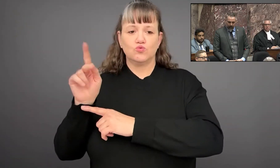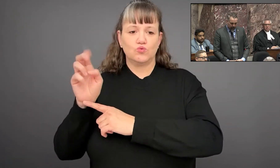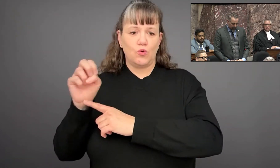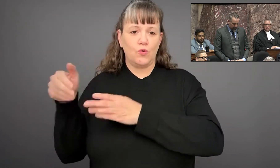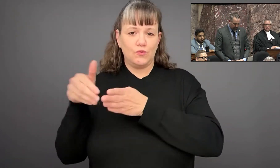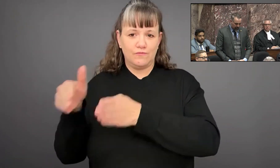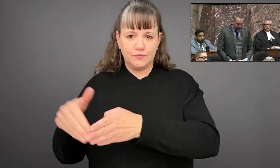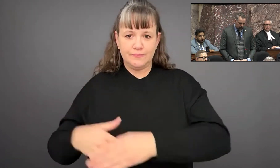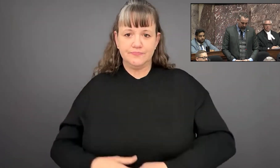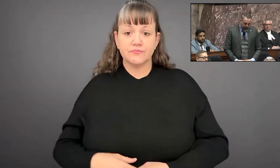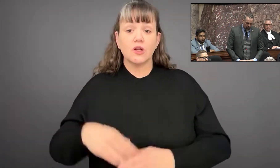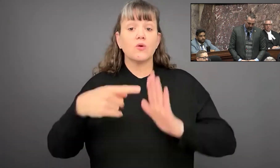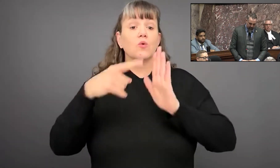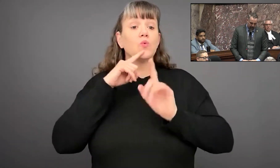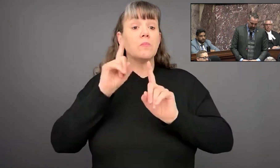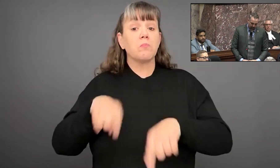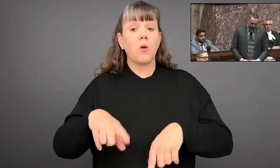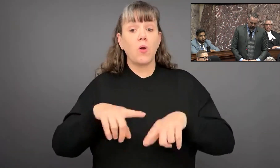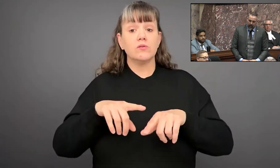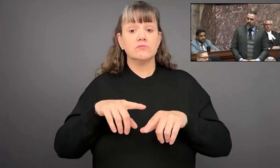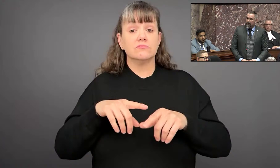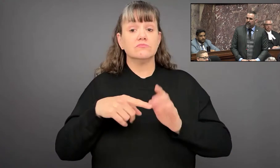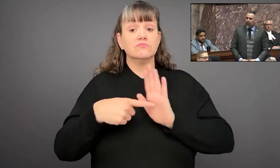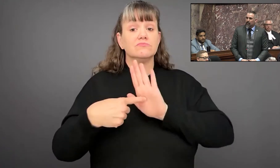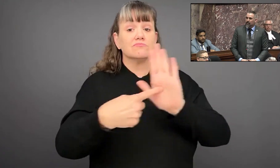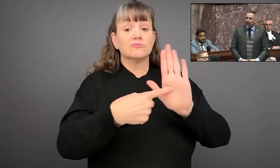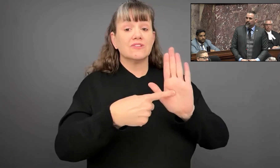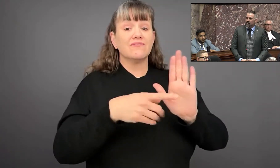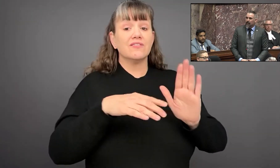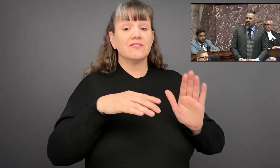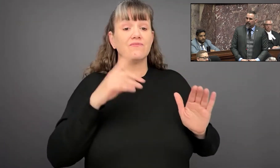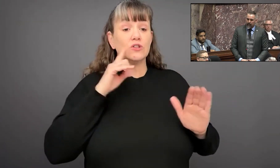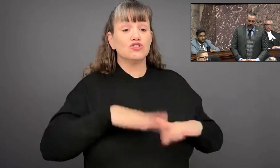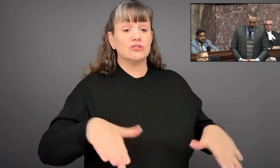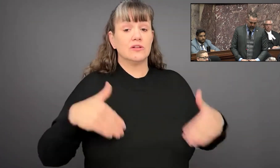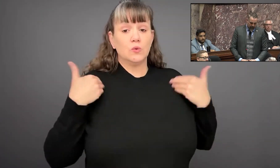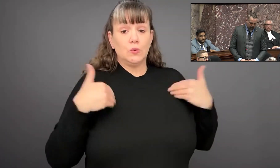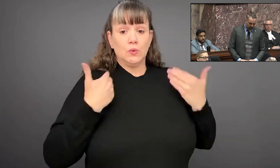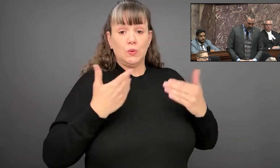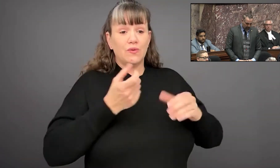500 children go missing every year while in government care.